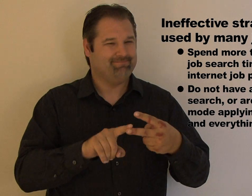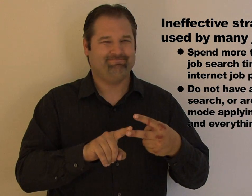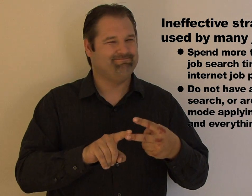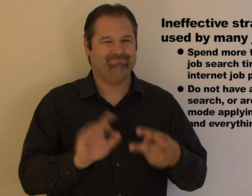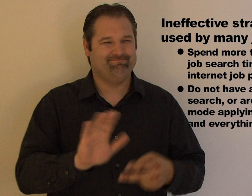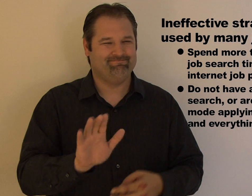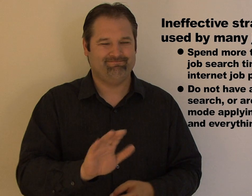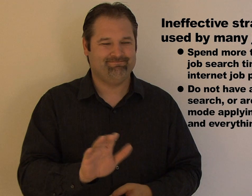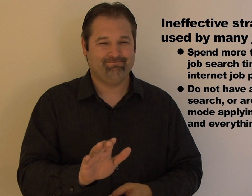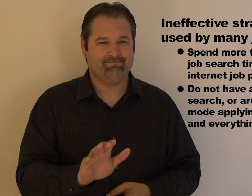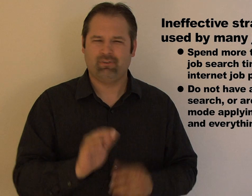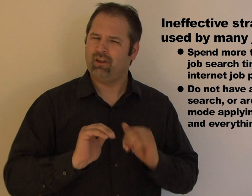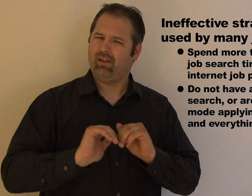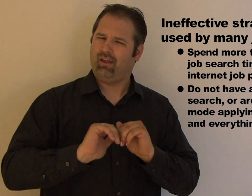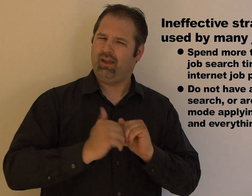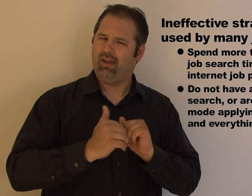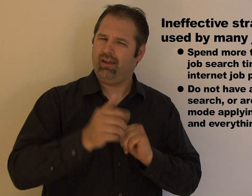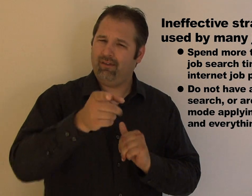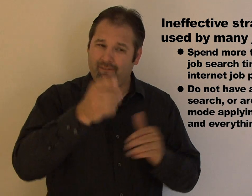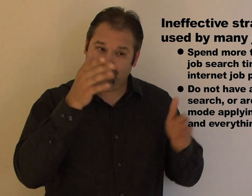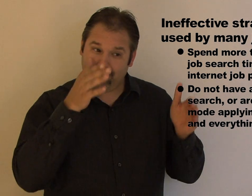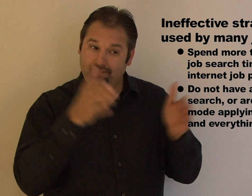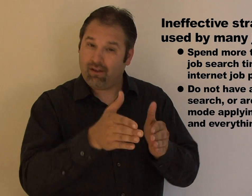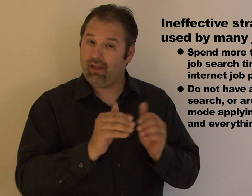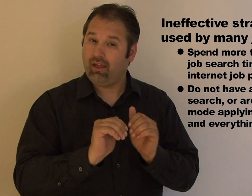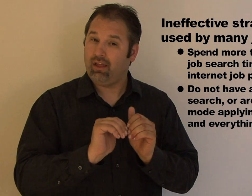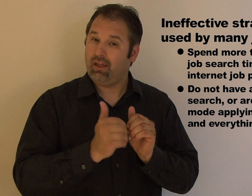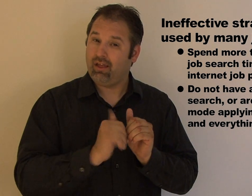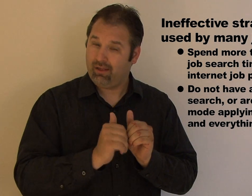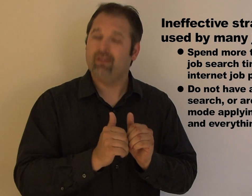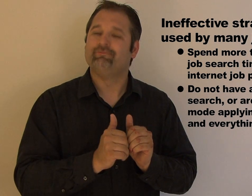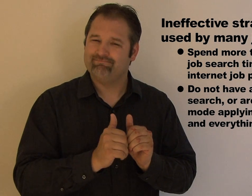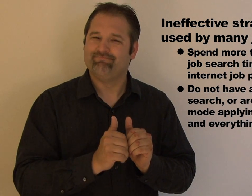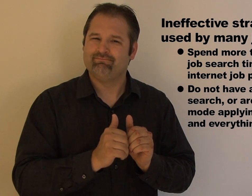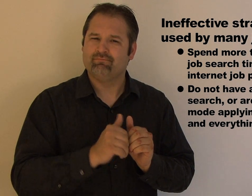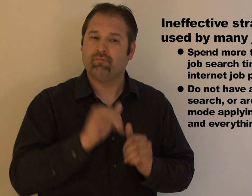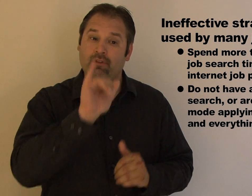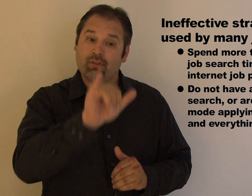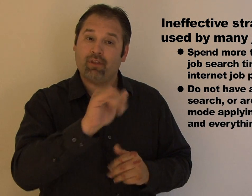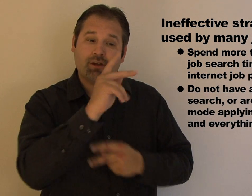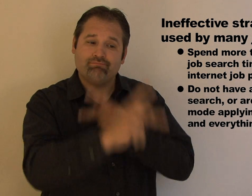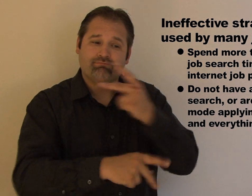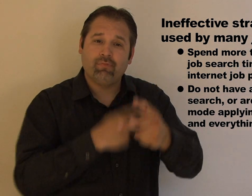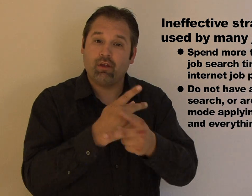Focusing your job search is where you narrow it down to the type of work you are most qualified to do.